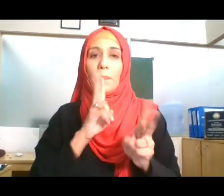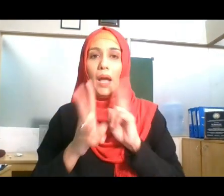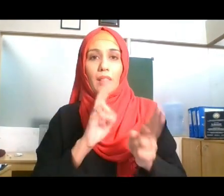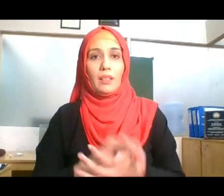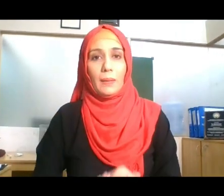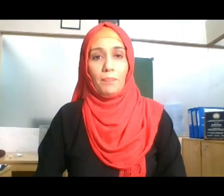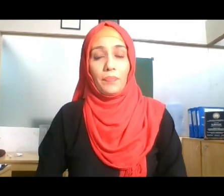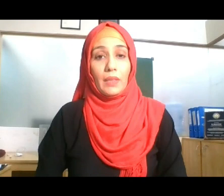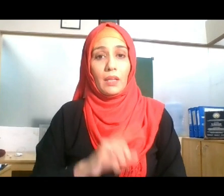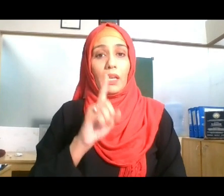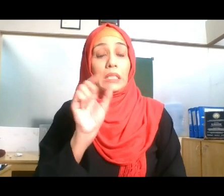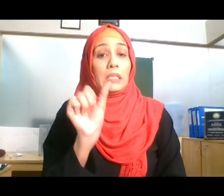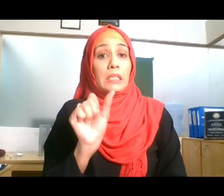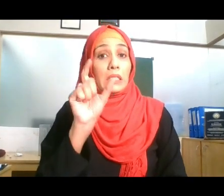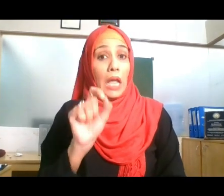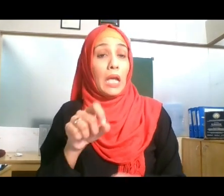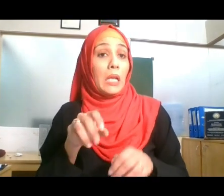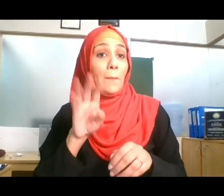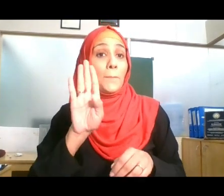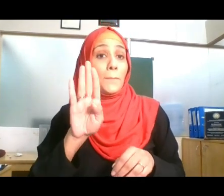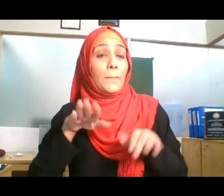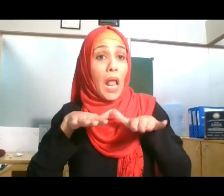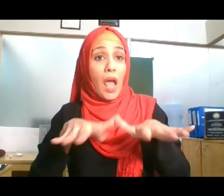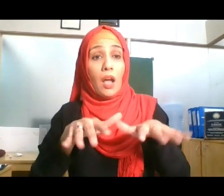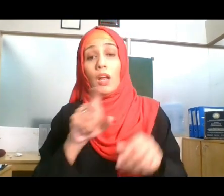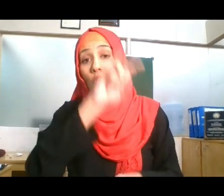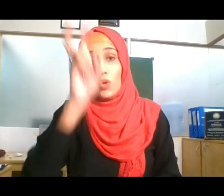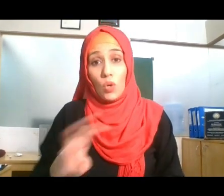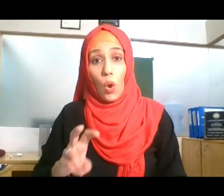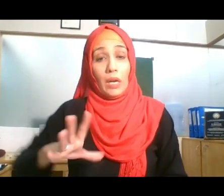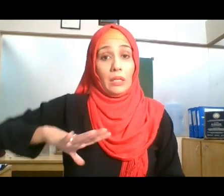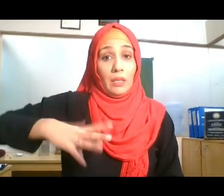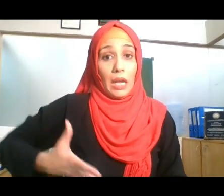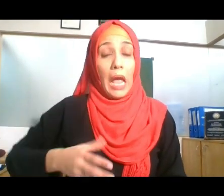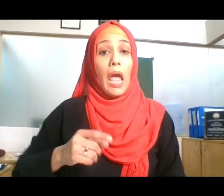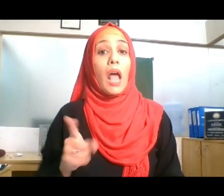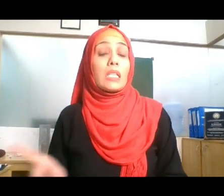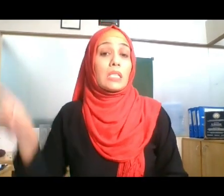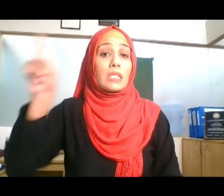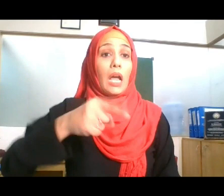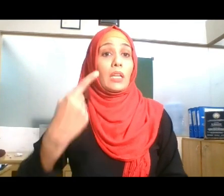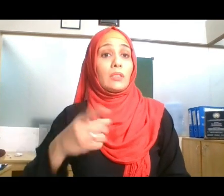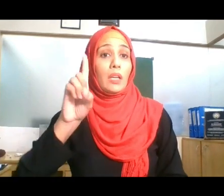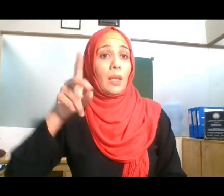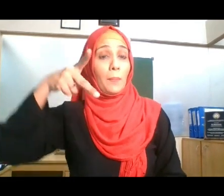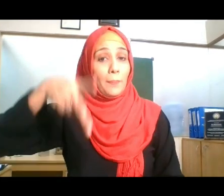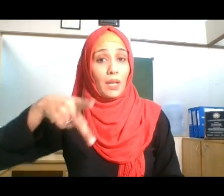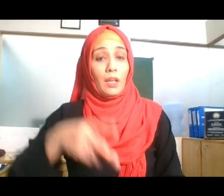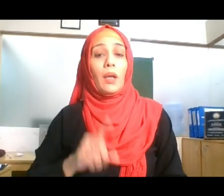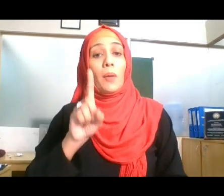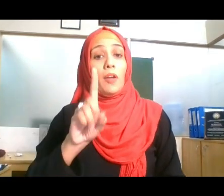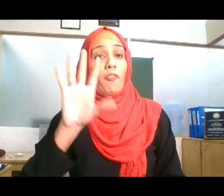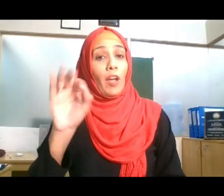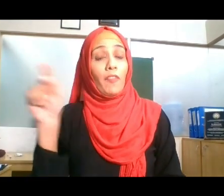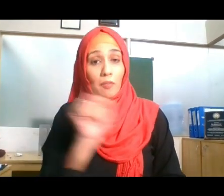about $16 billion worth of loss to the annual GDP, if you go by the number of 15% of a